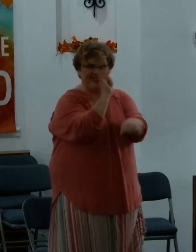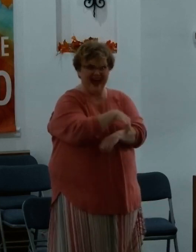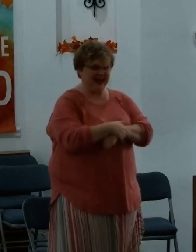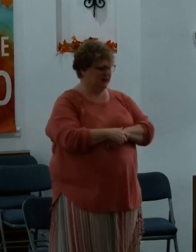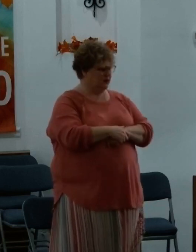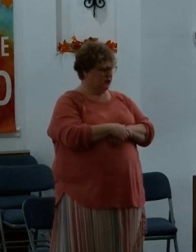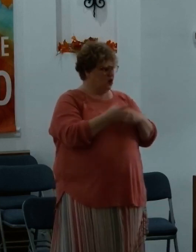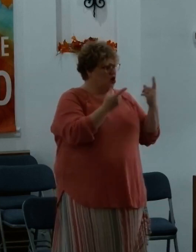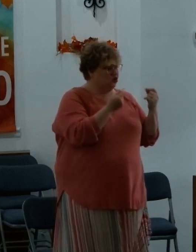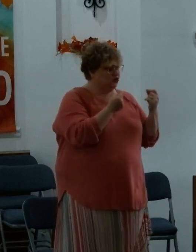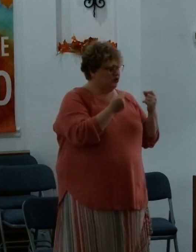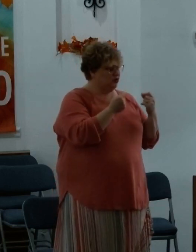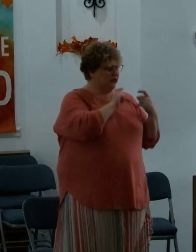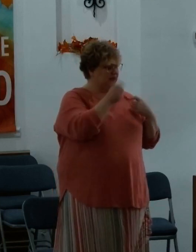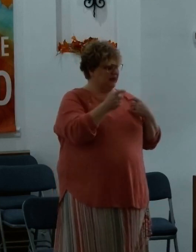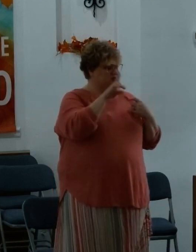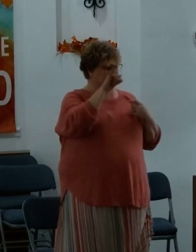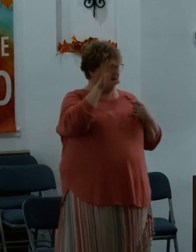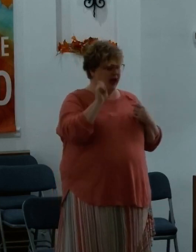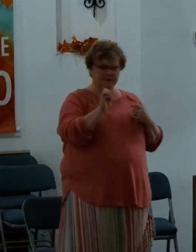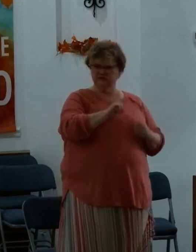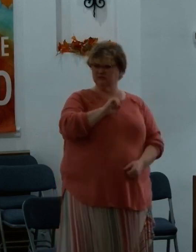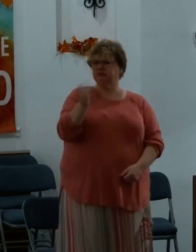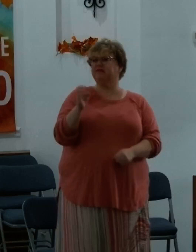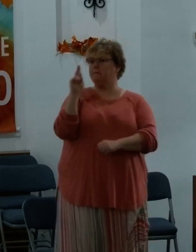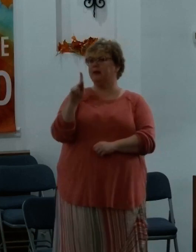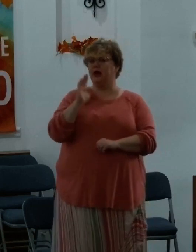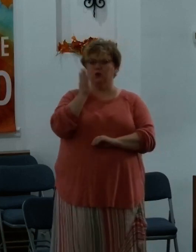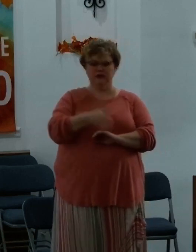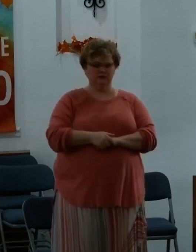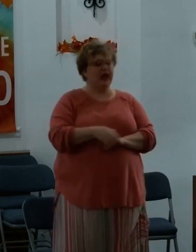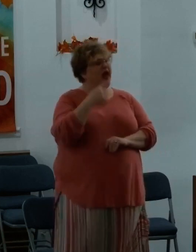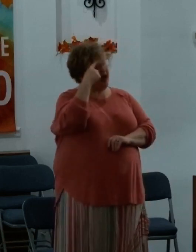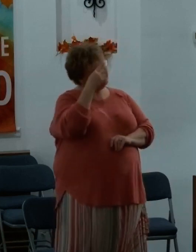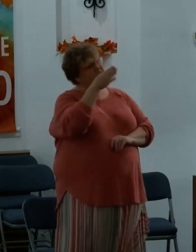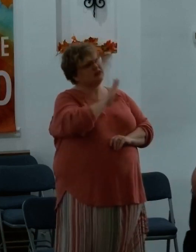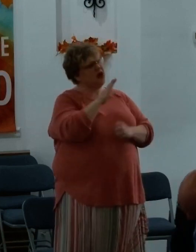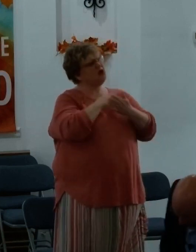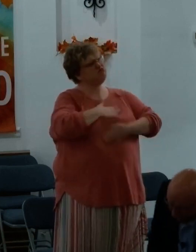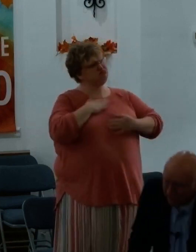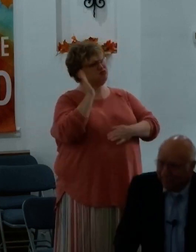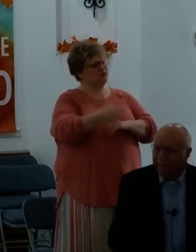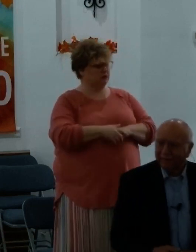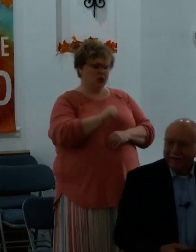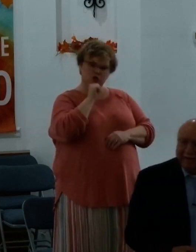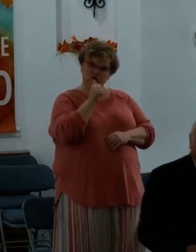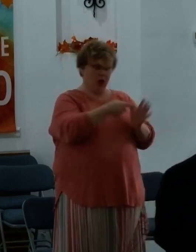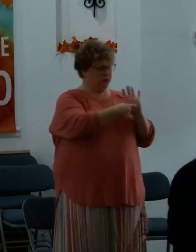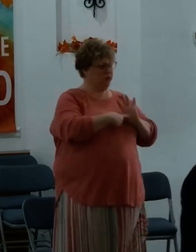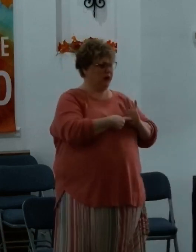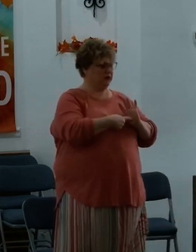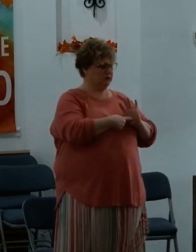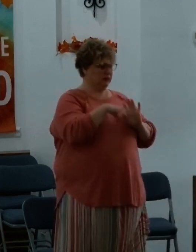with that extra dime? You going to give it back? Well, I think God would appreciate that. You don't have to, but